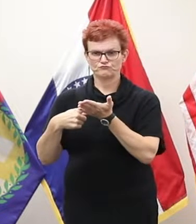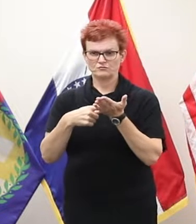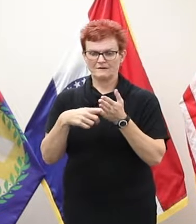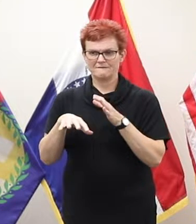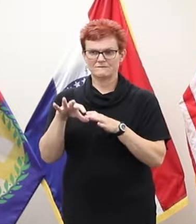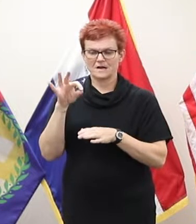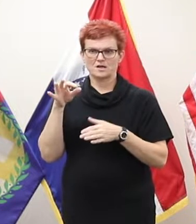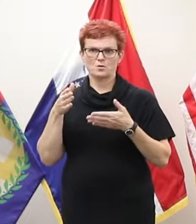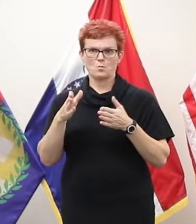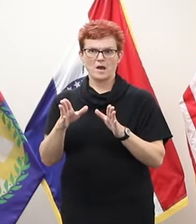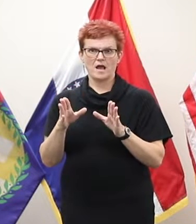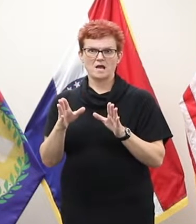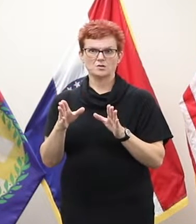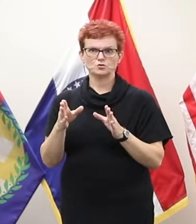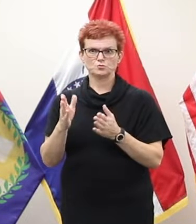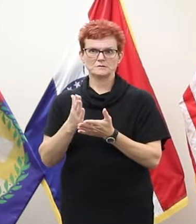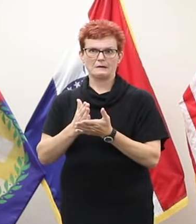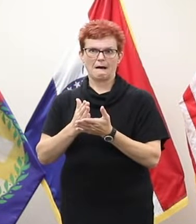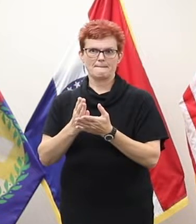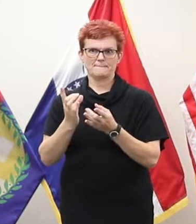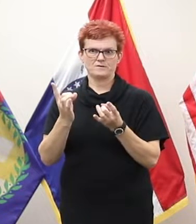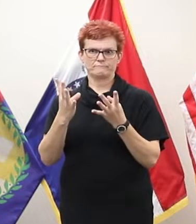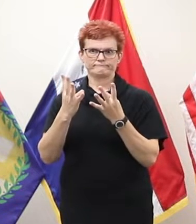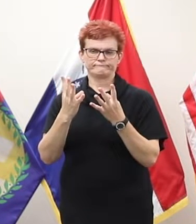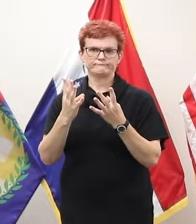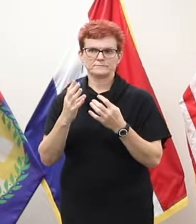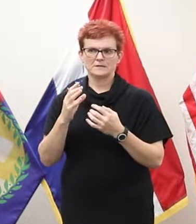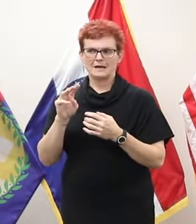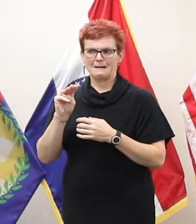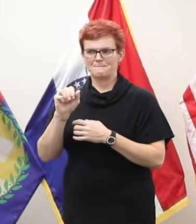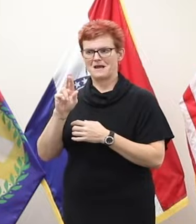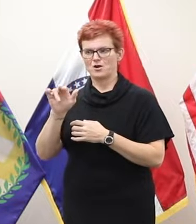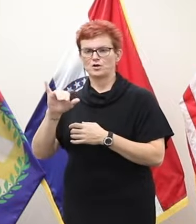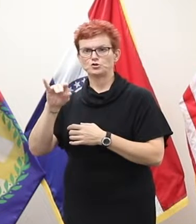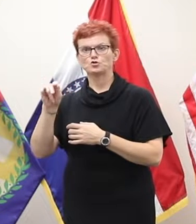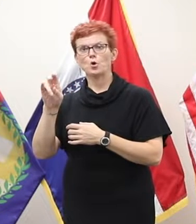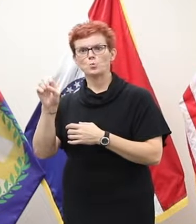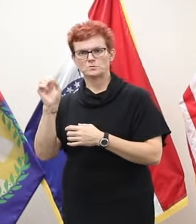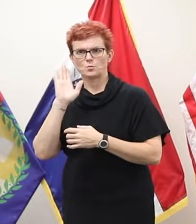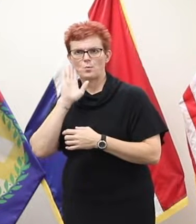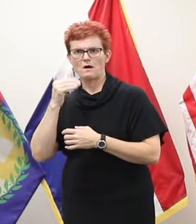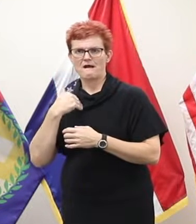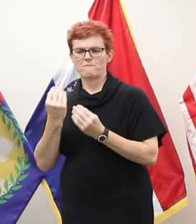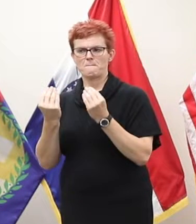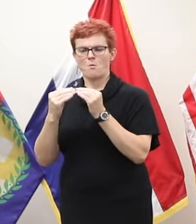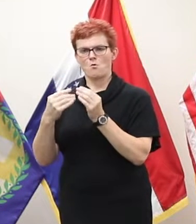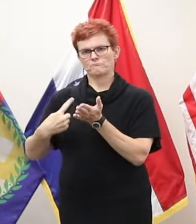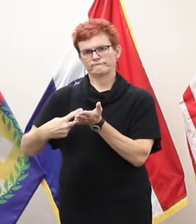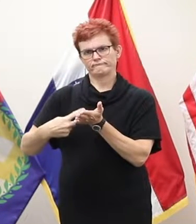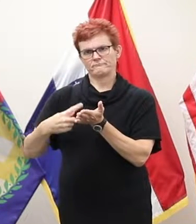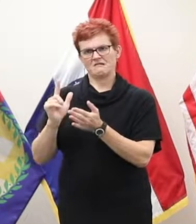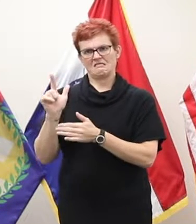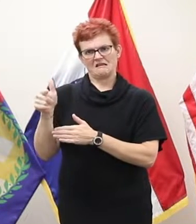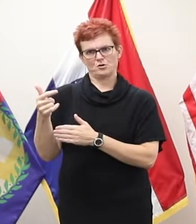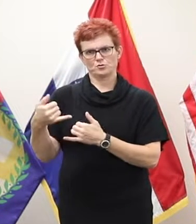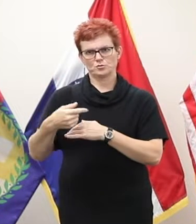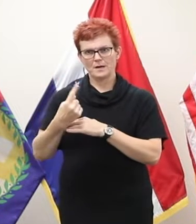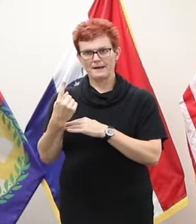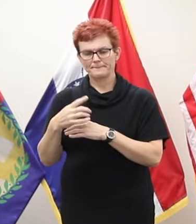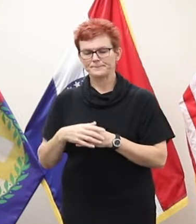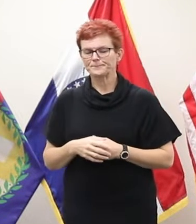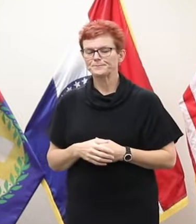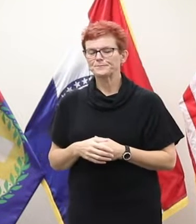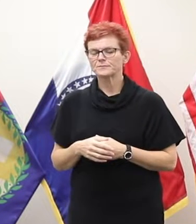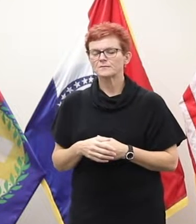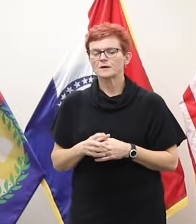this tragedy. And I anticipate that Mayor Jones will have more to say about this later today. What we do know